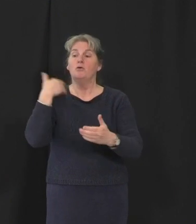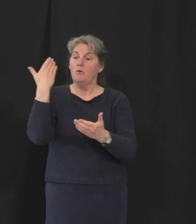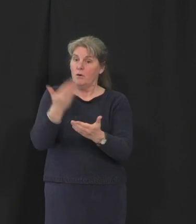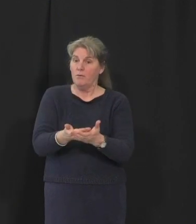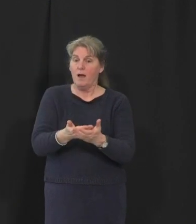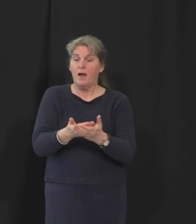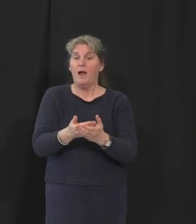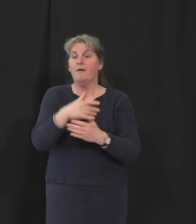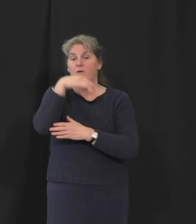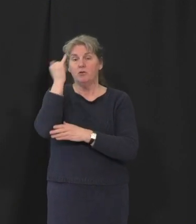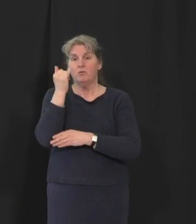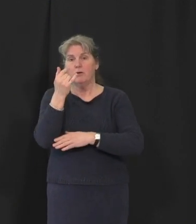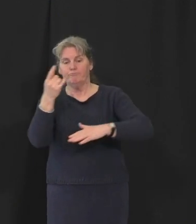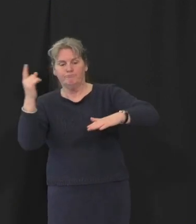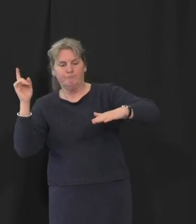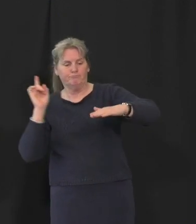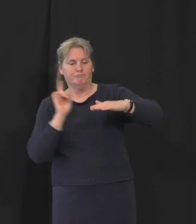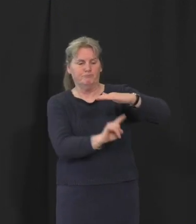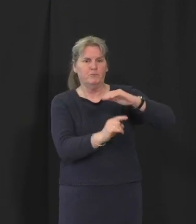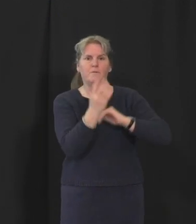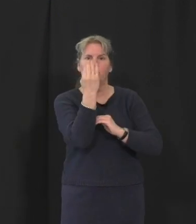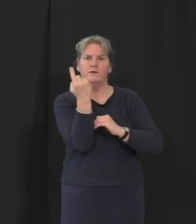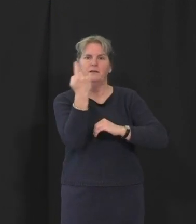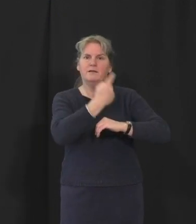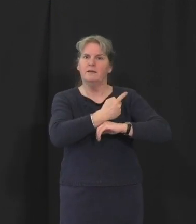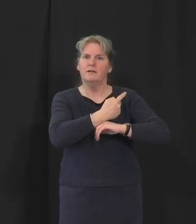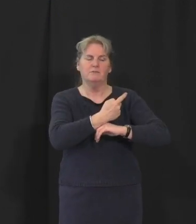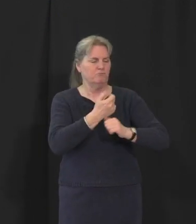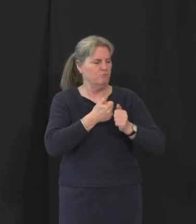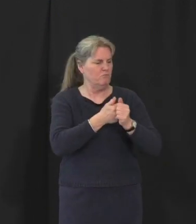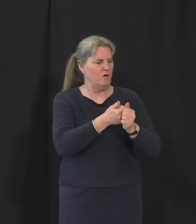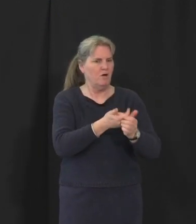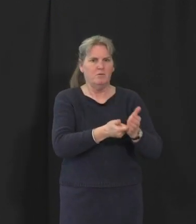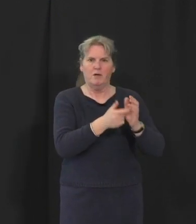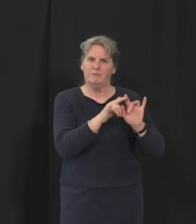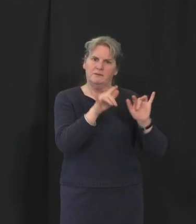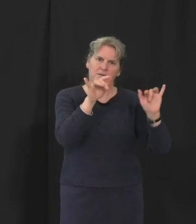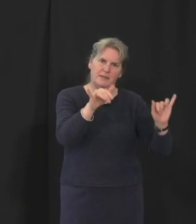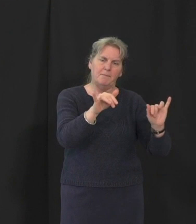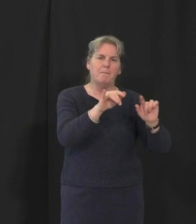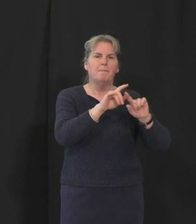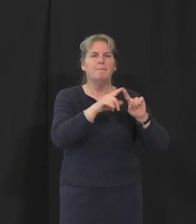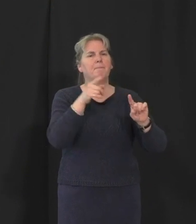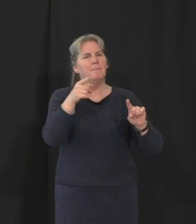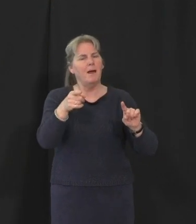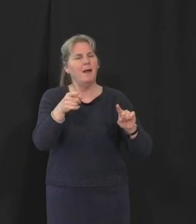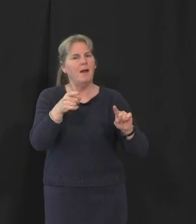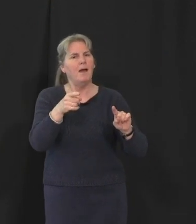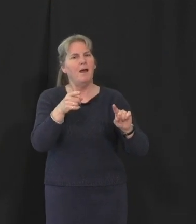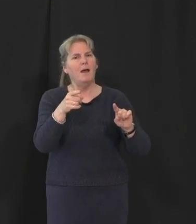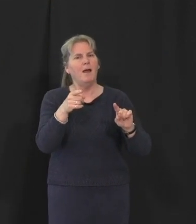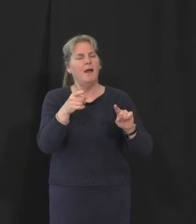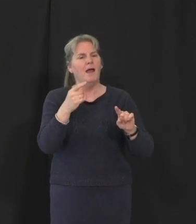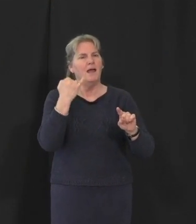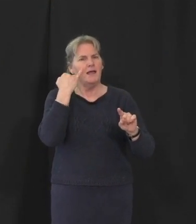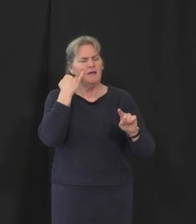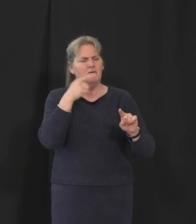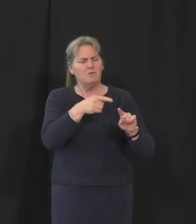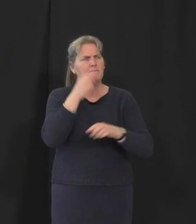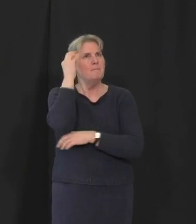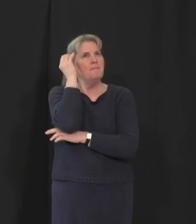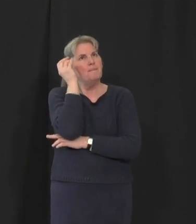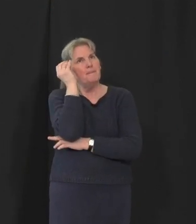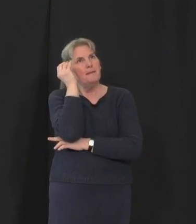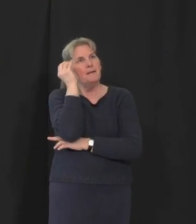You will still have to take in the mandatory requirements. But again, this is one of those things where if it was on your